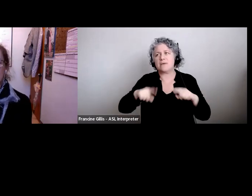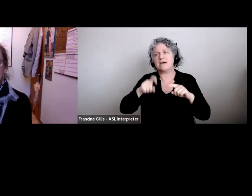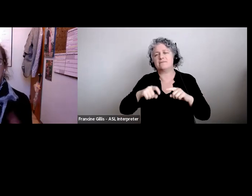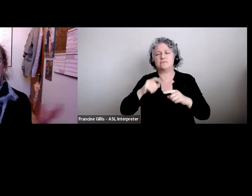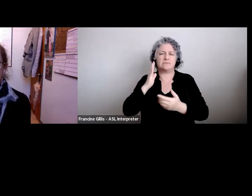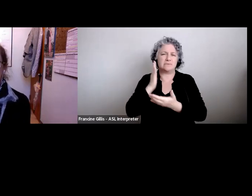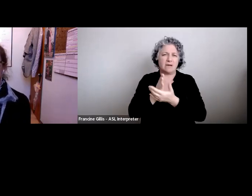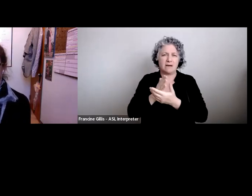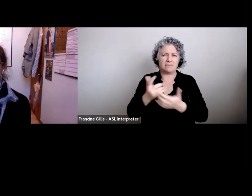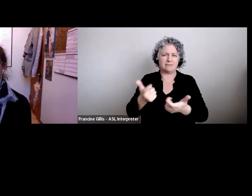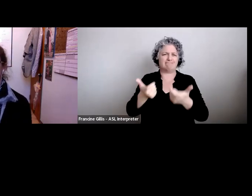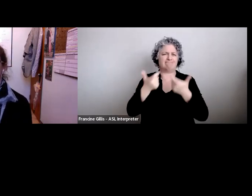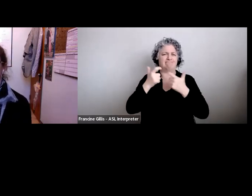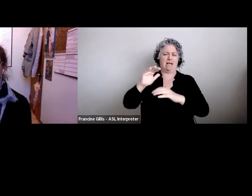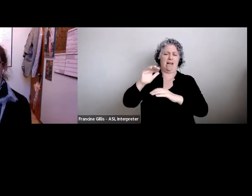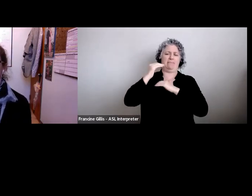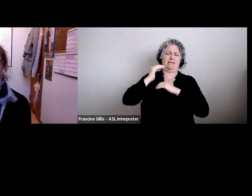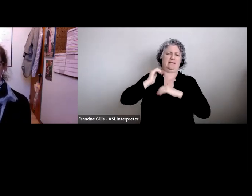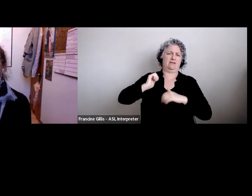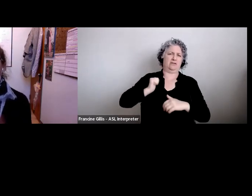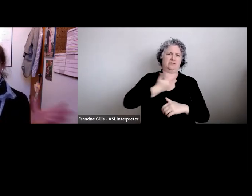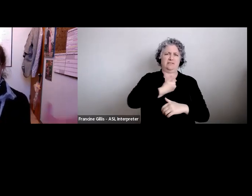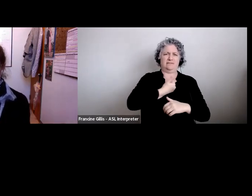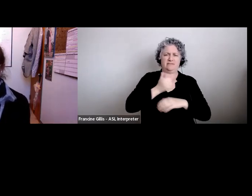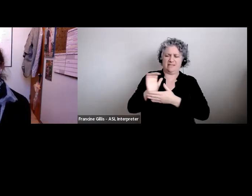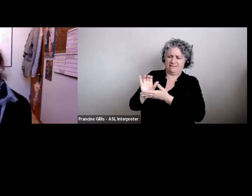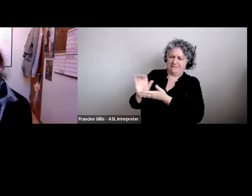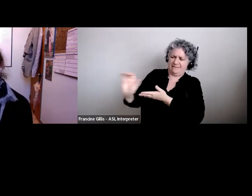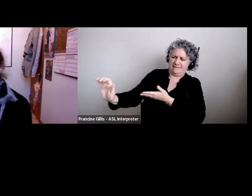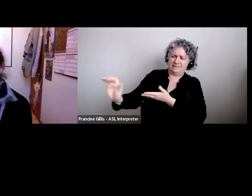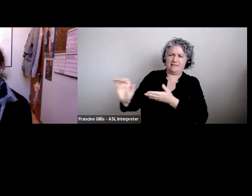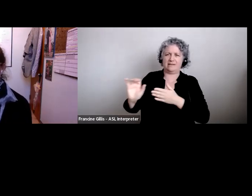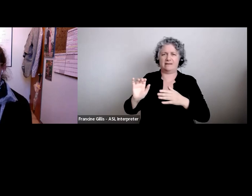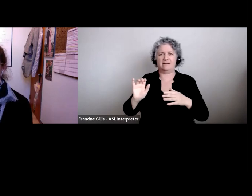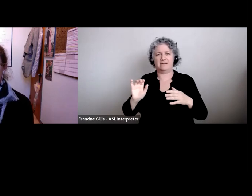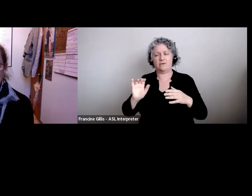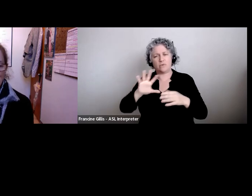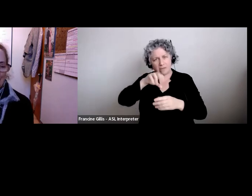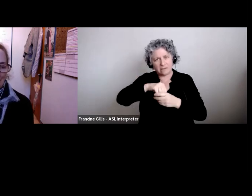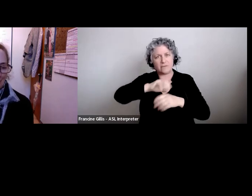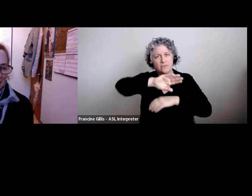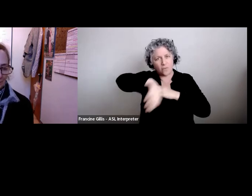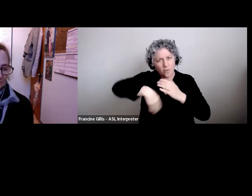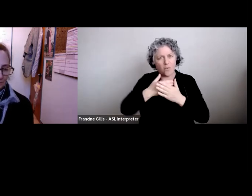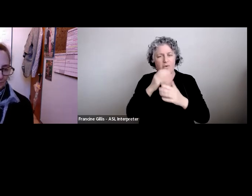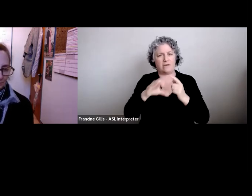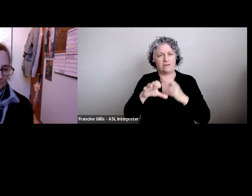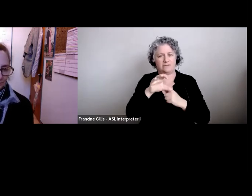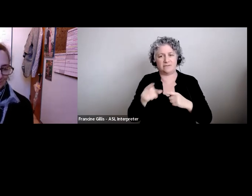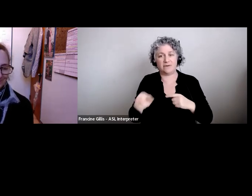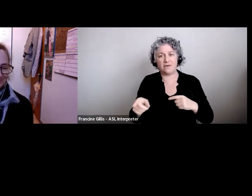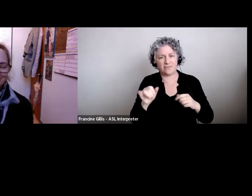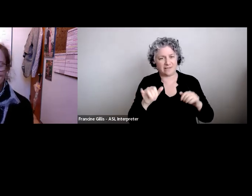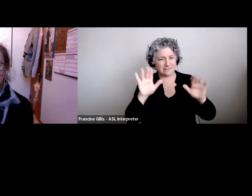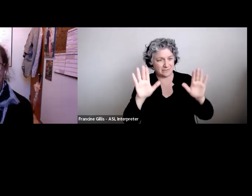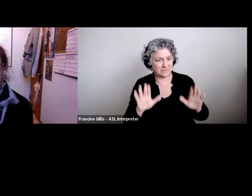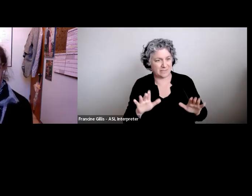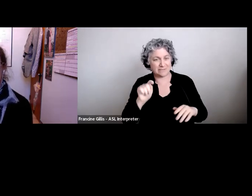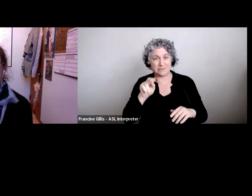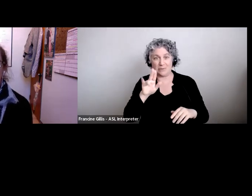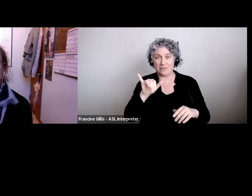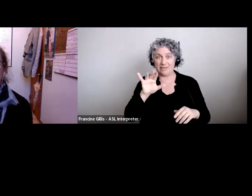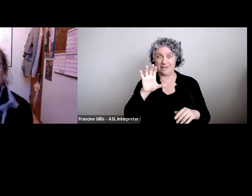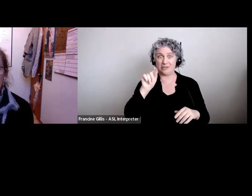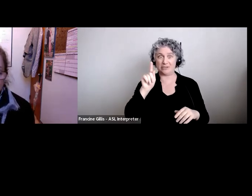marginalizing ourselves in the cultural conversation. I think we're part of the whole culture. Wow, that's a great Tony Kushner quote. I had never heard that. That's